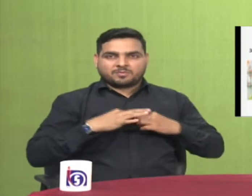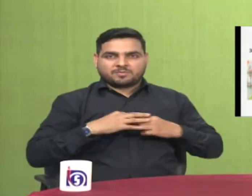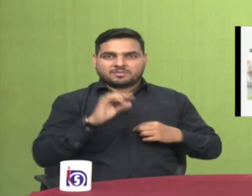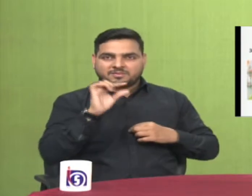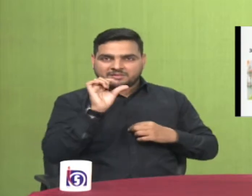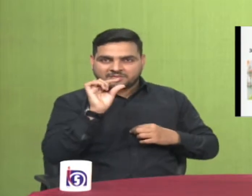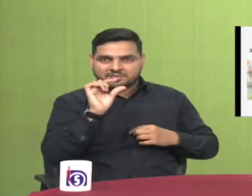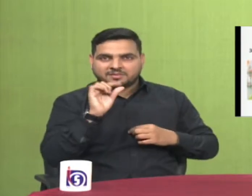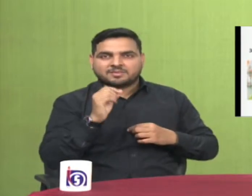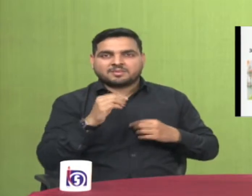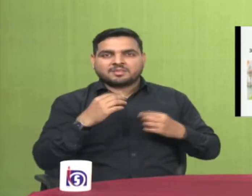Three to 5 years,